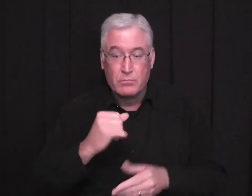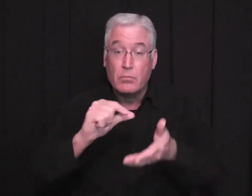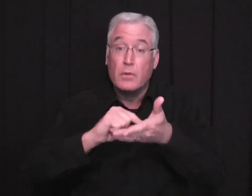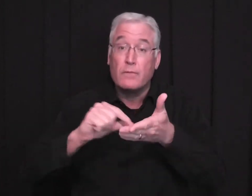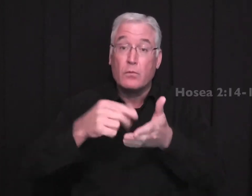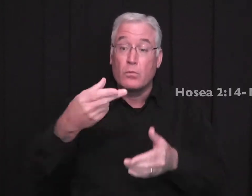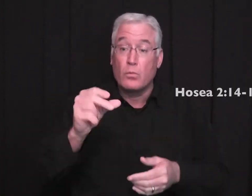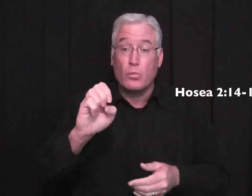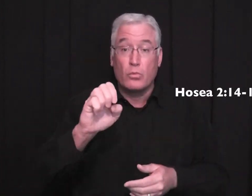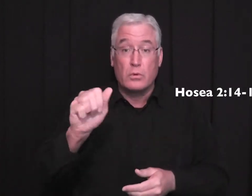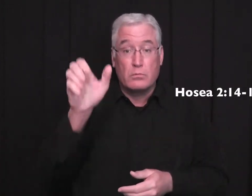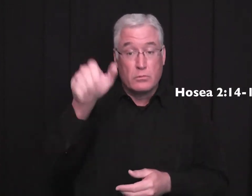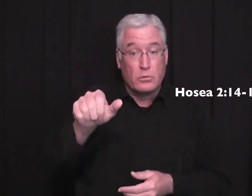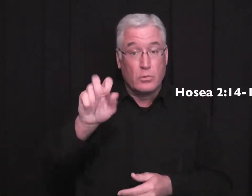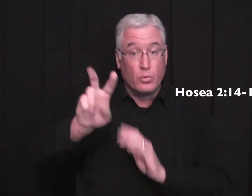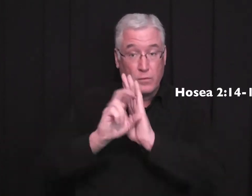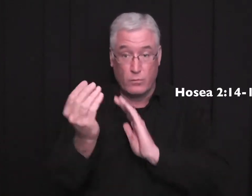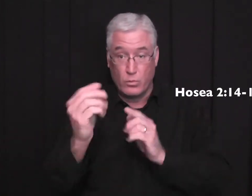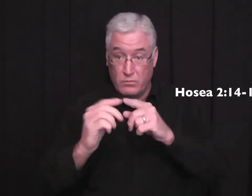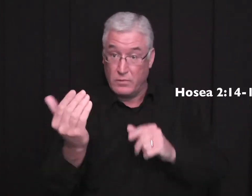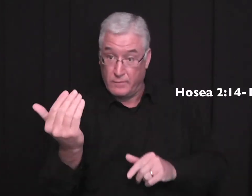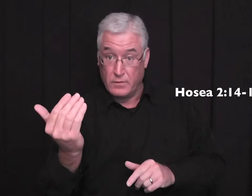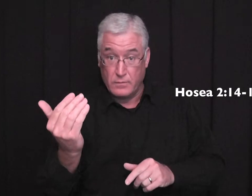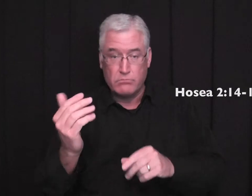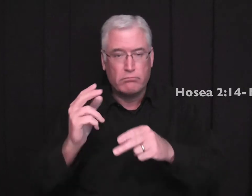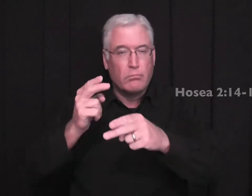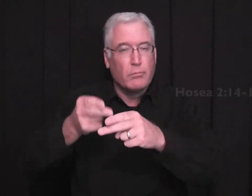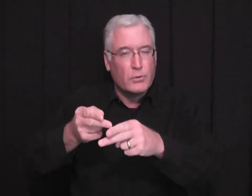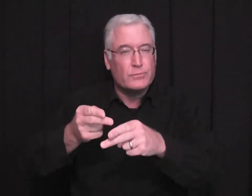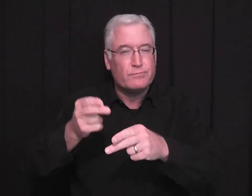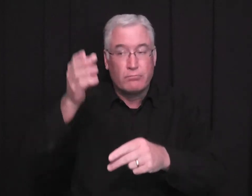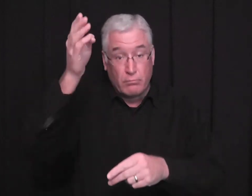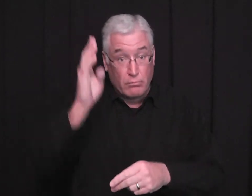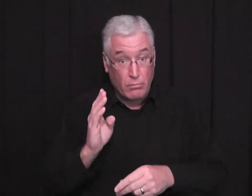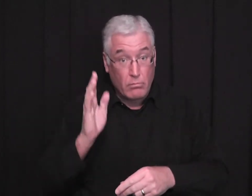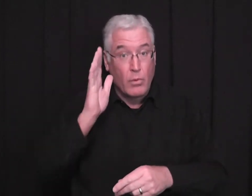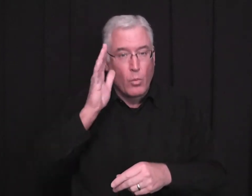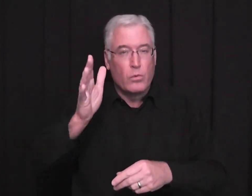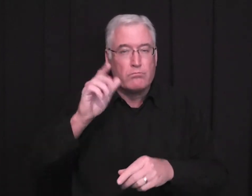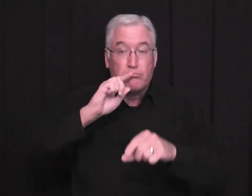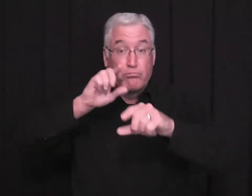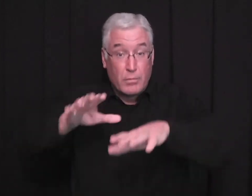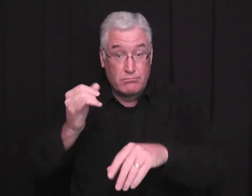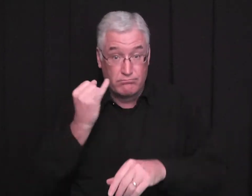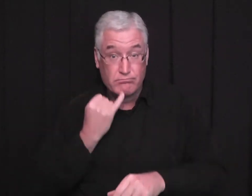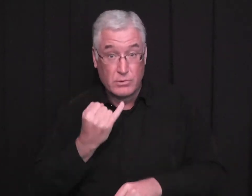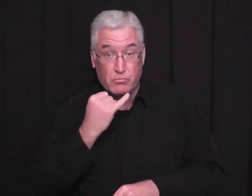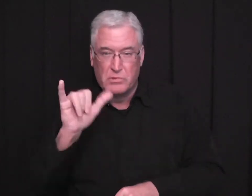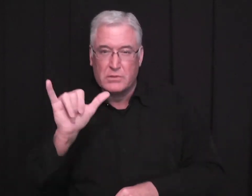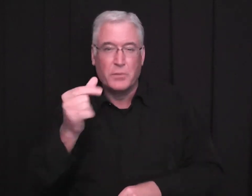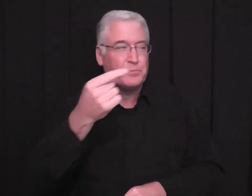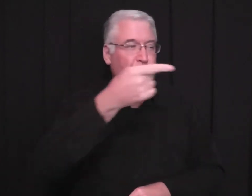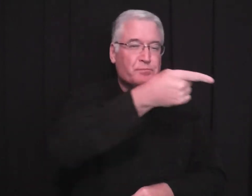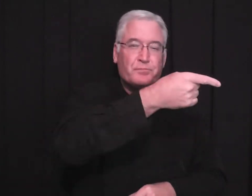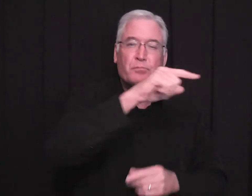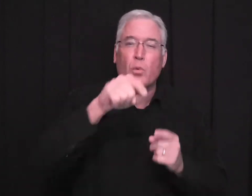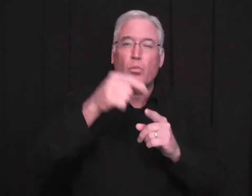blessed Israel. In Hosea 2:14 through 15, it talks about this, of how God blessed the Israelites in